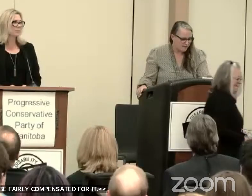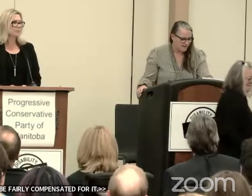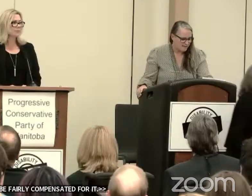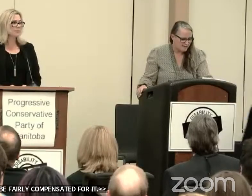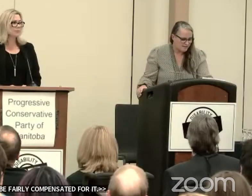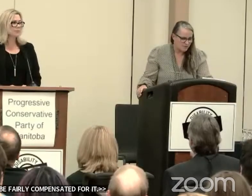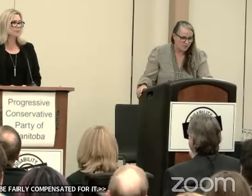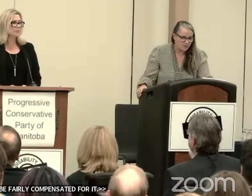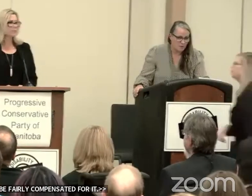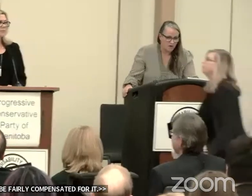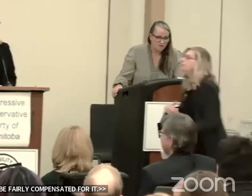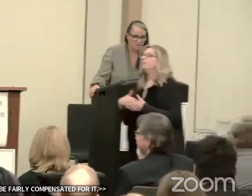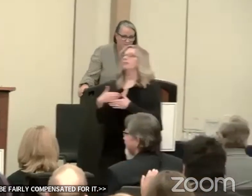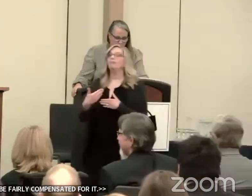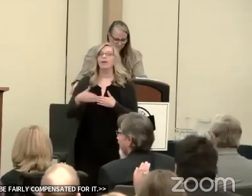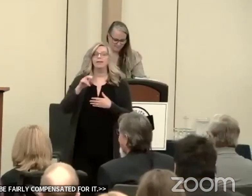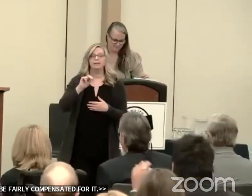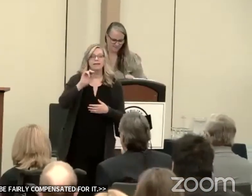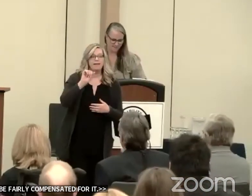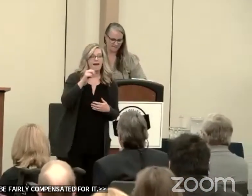Nahani Fontaine is next to respond.